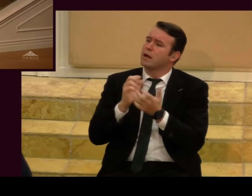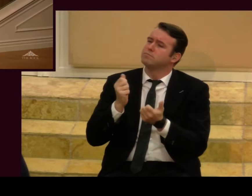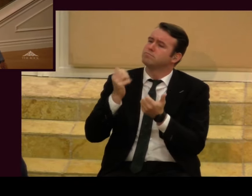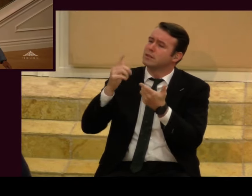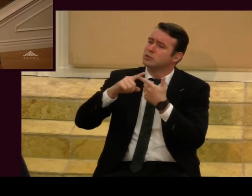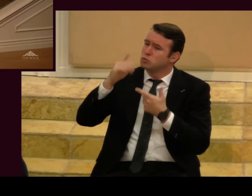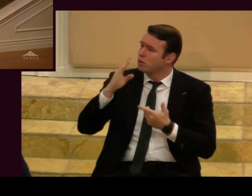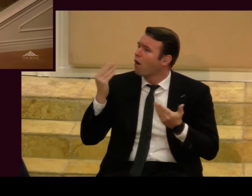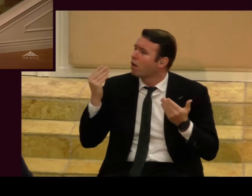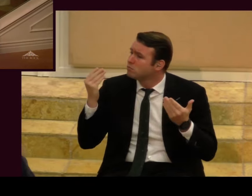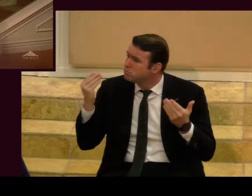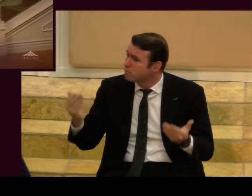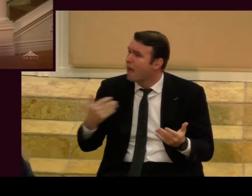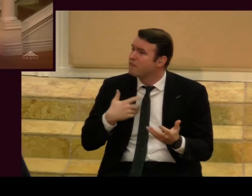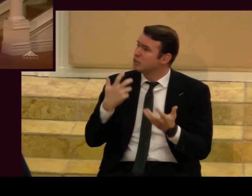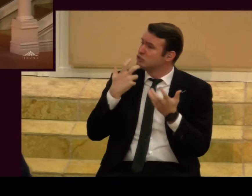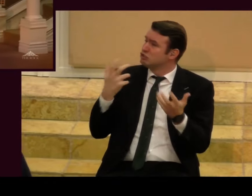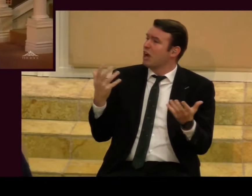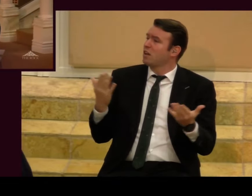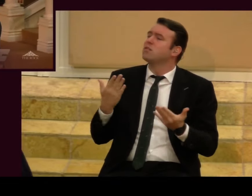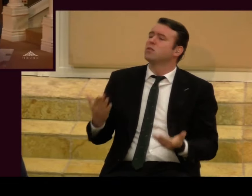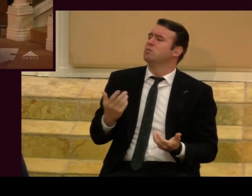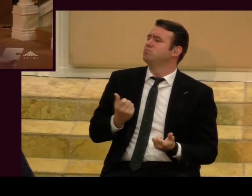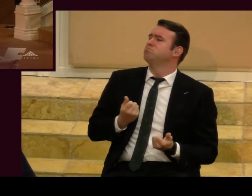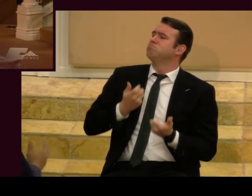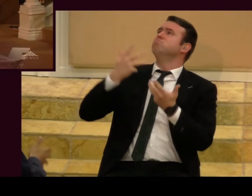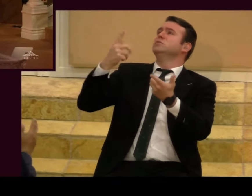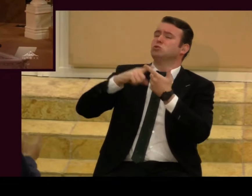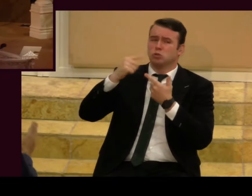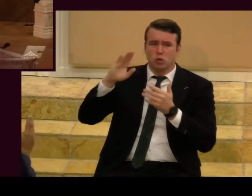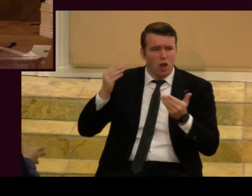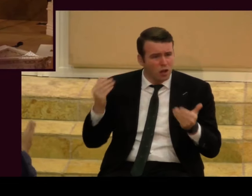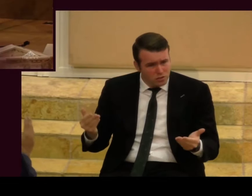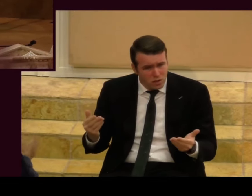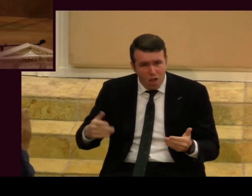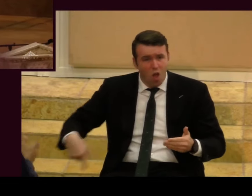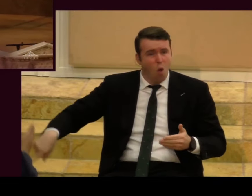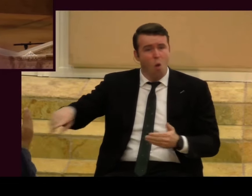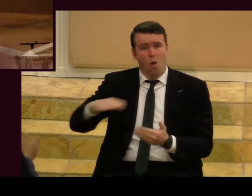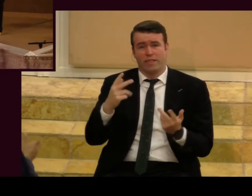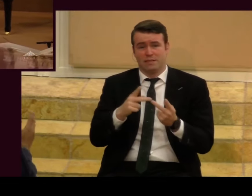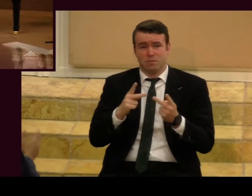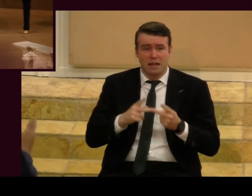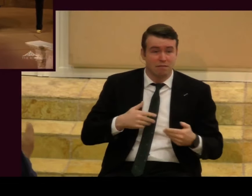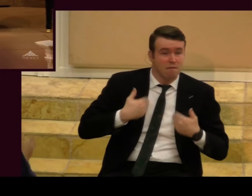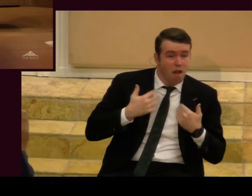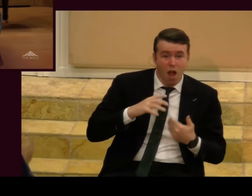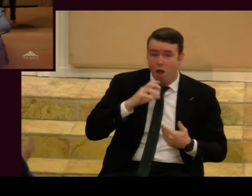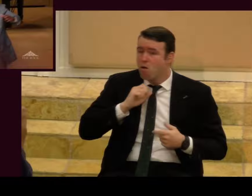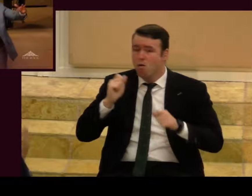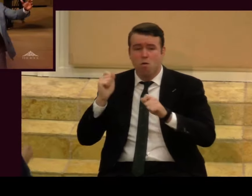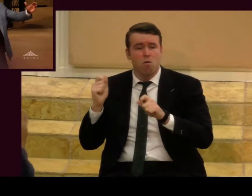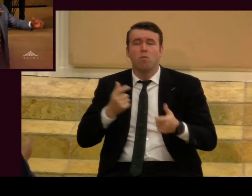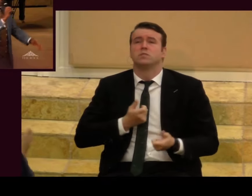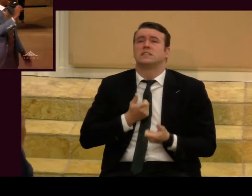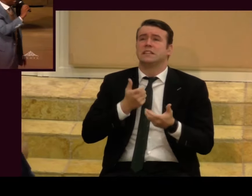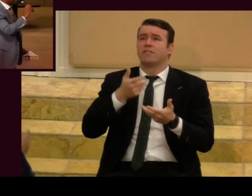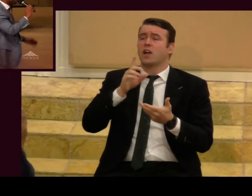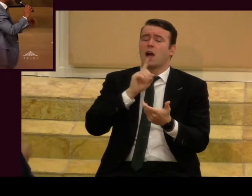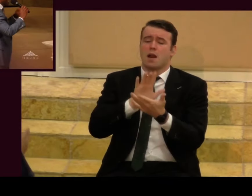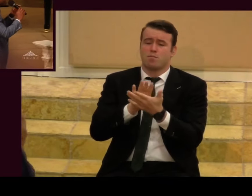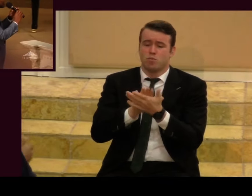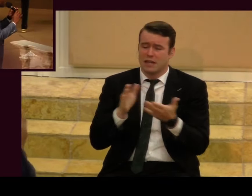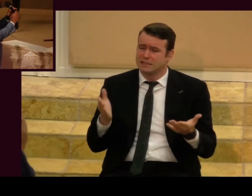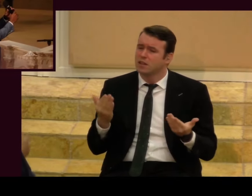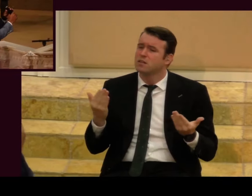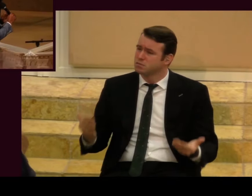God. Come on, is there a shout in the house? Come on, all through this place, young and old, why don't we give God